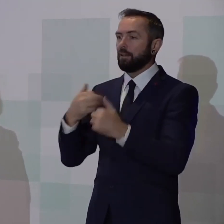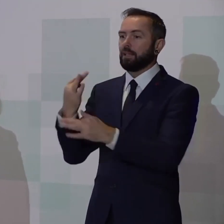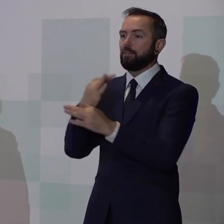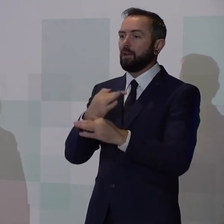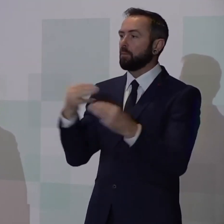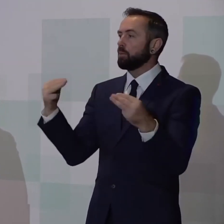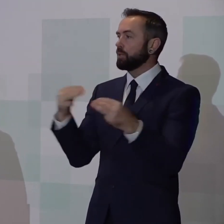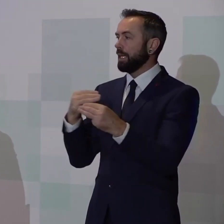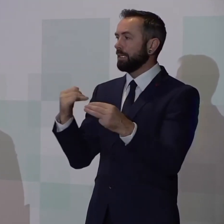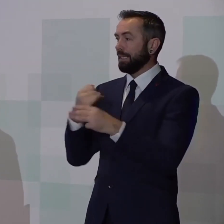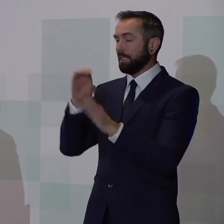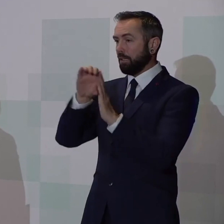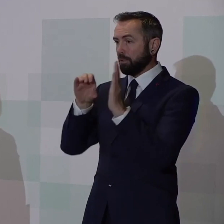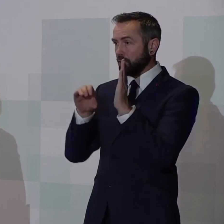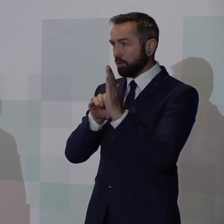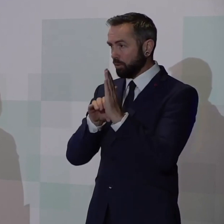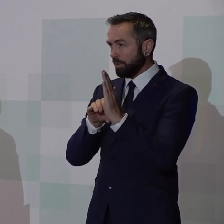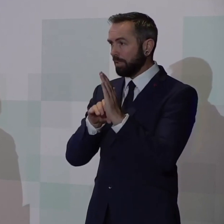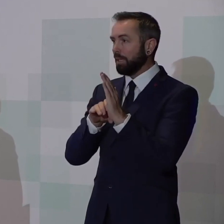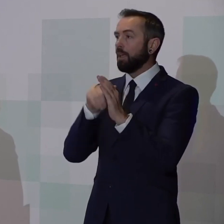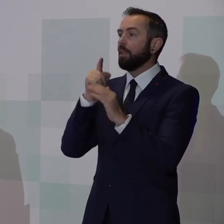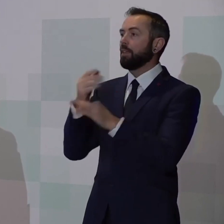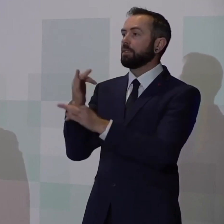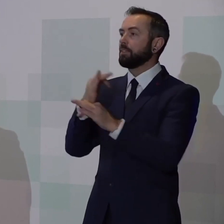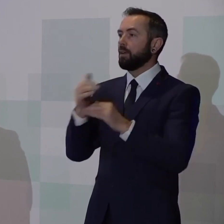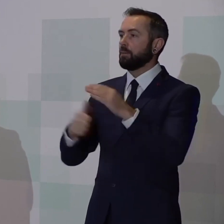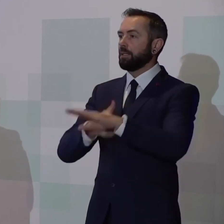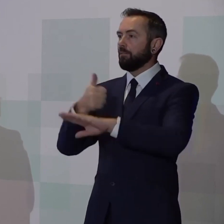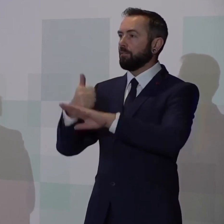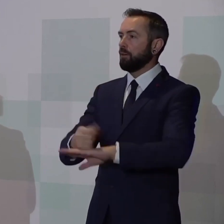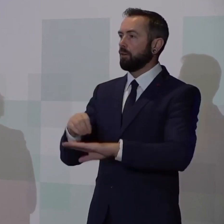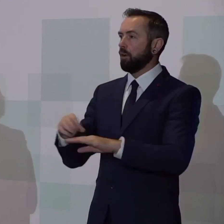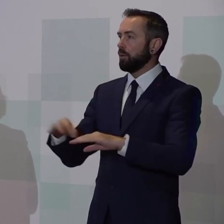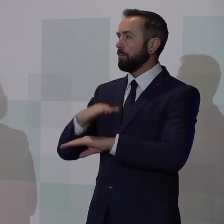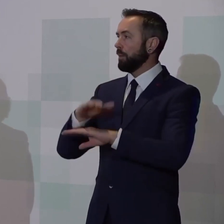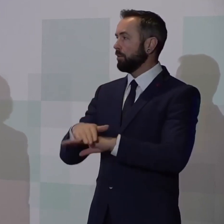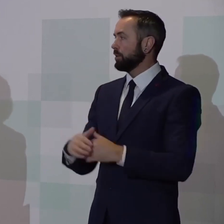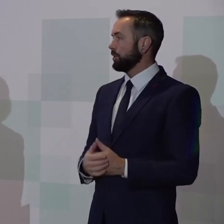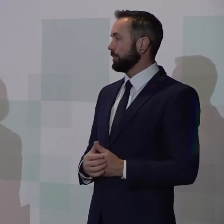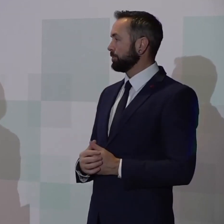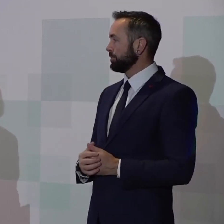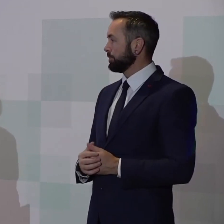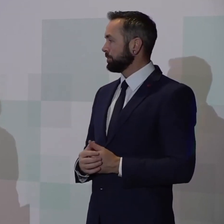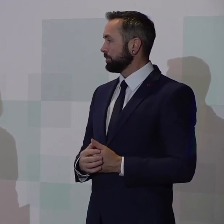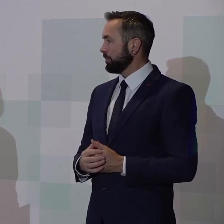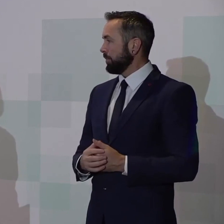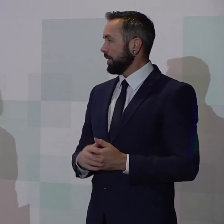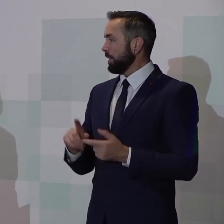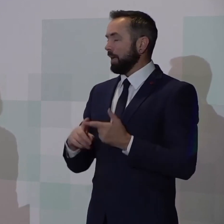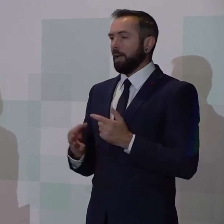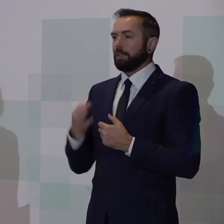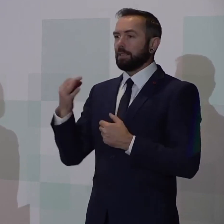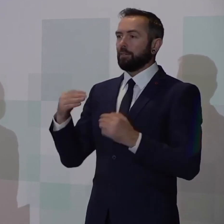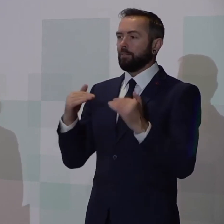protected in the Constitution is the family founded on marriage. and to give equal